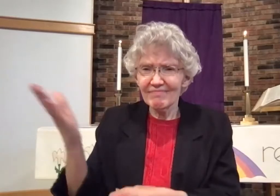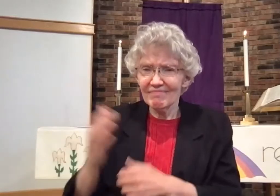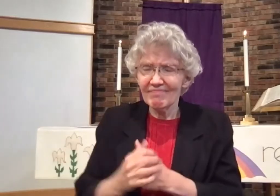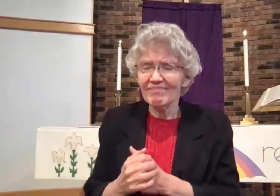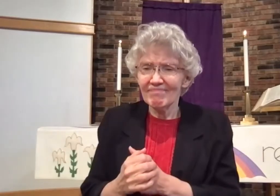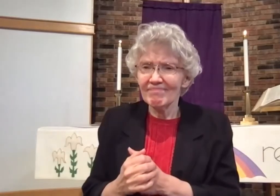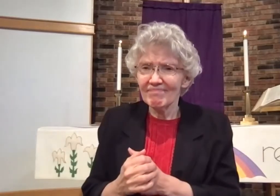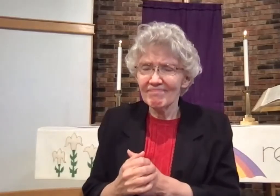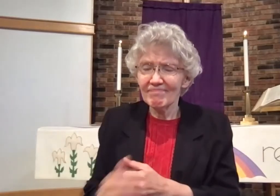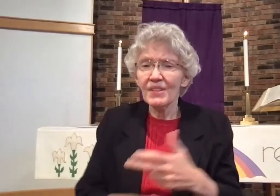husband and my son.